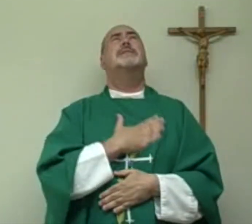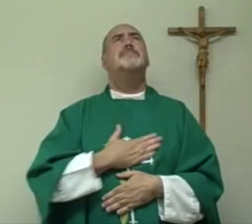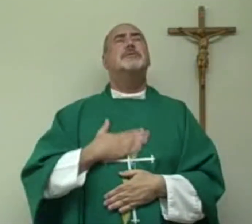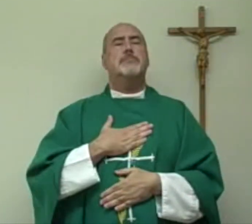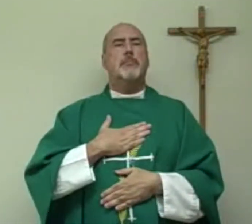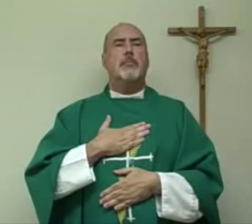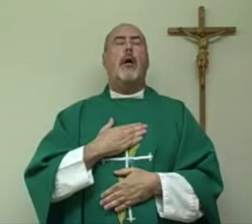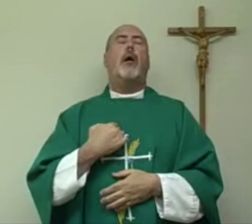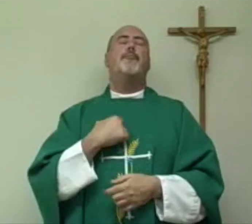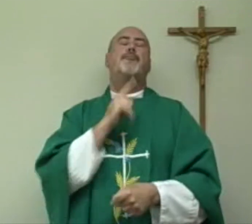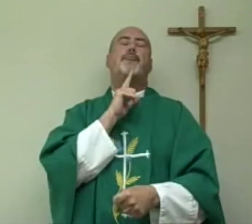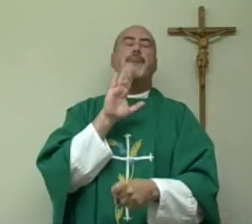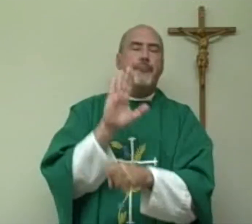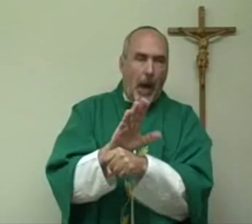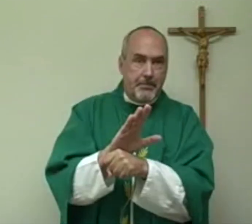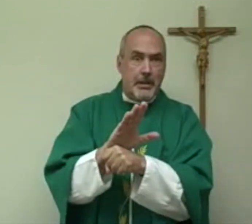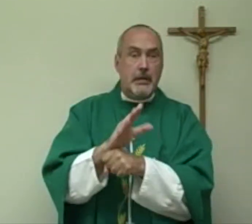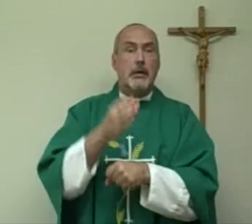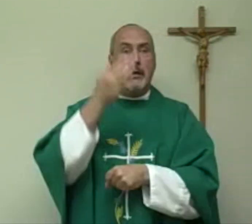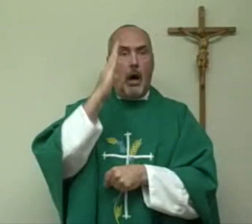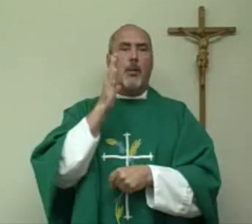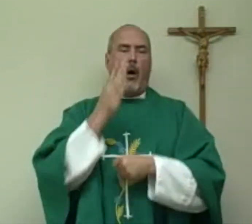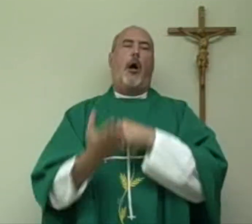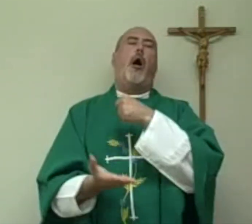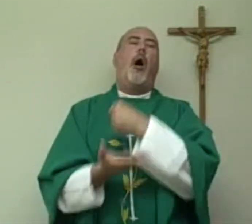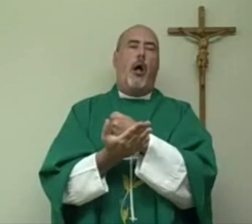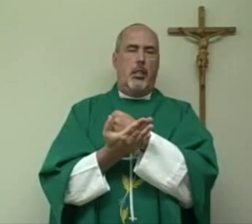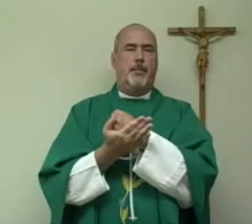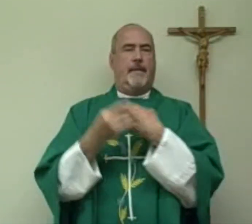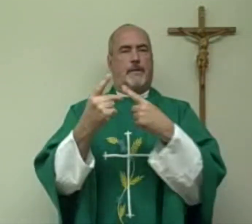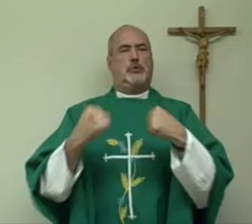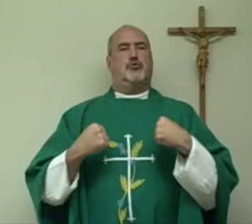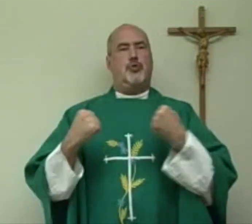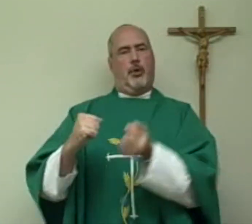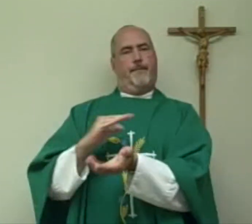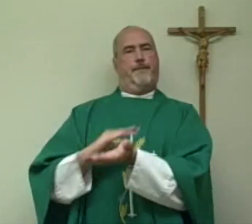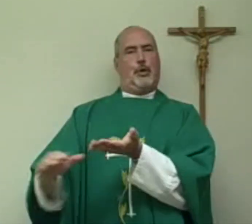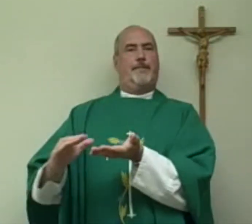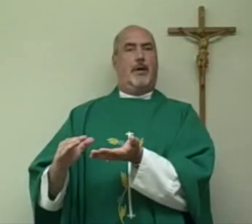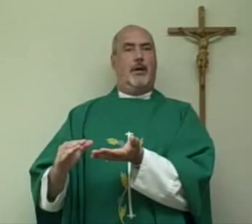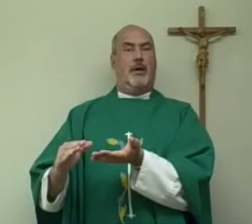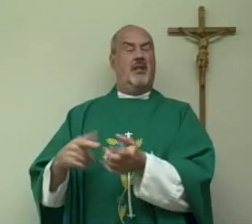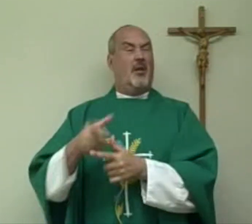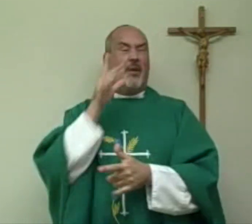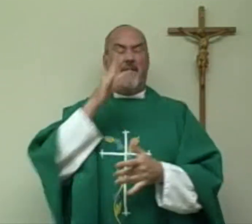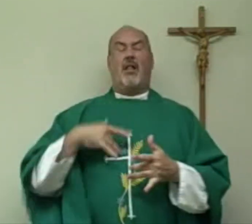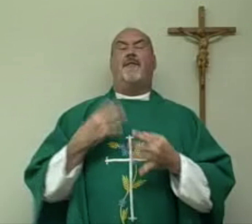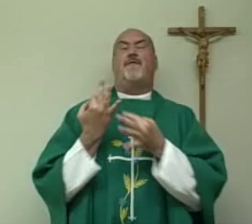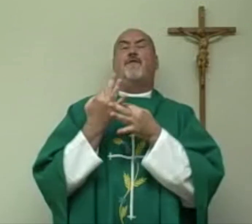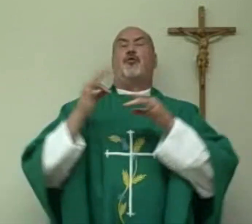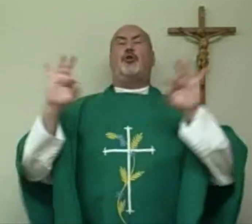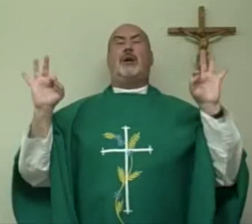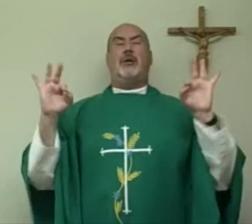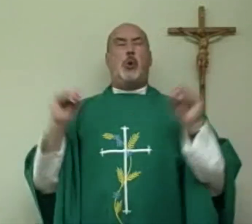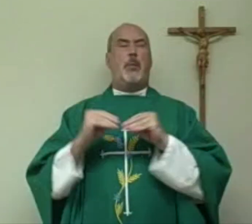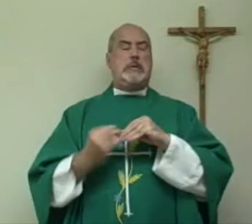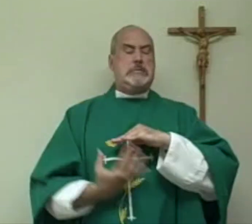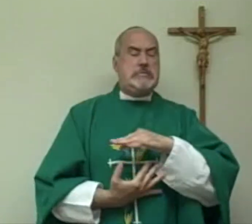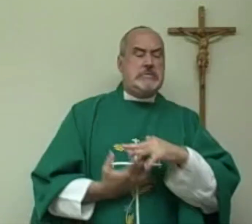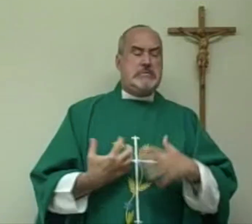need to pray and ask for God's help in forgiving them. And I promise God will help you find the strength to forgive them so that